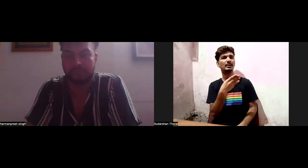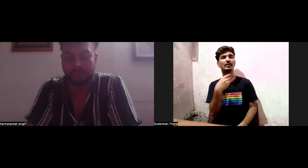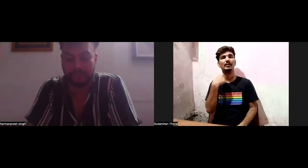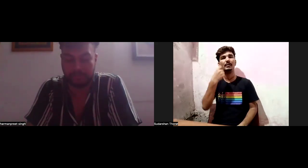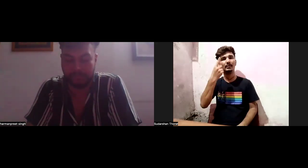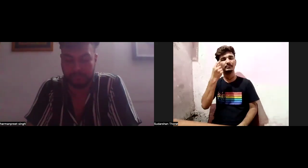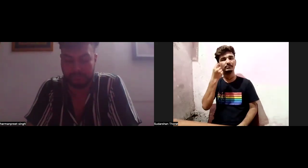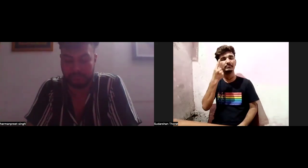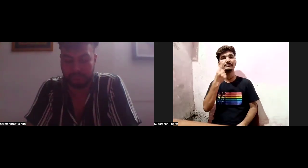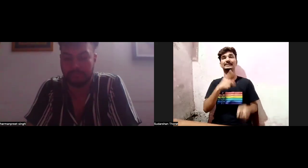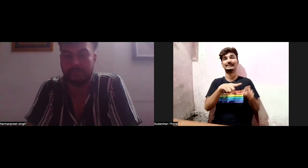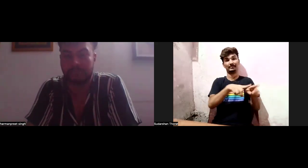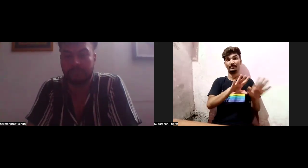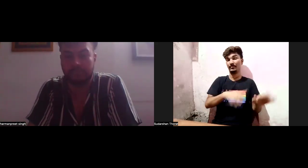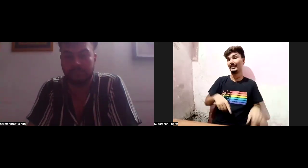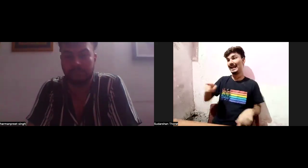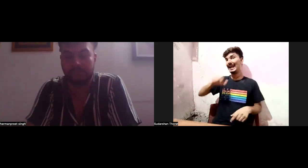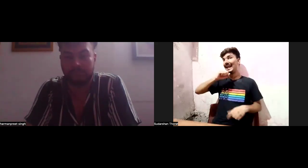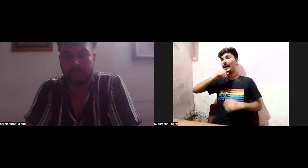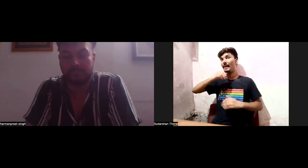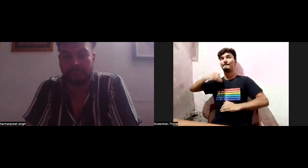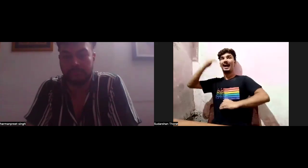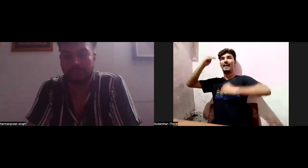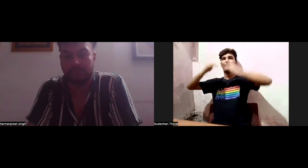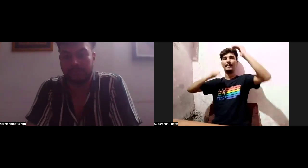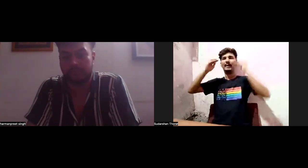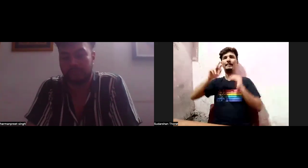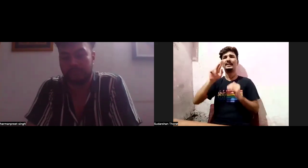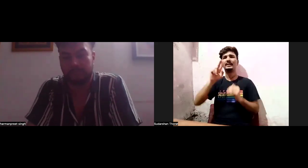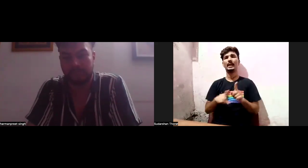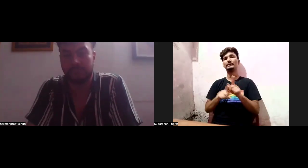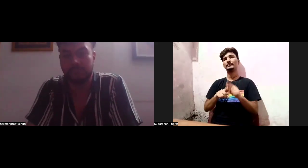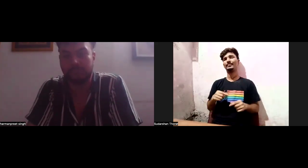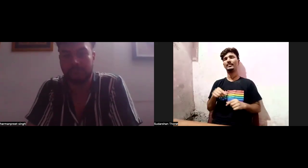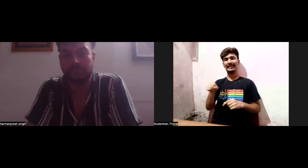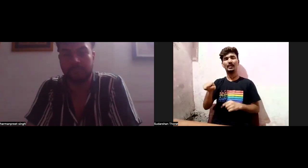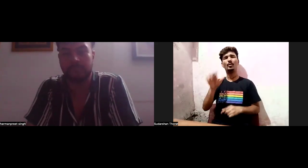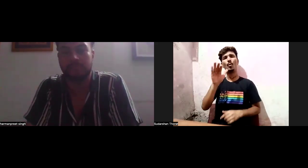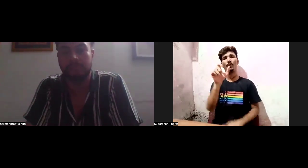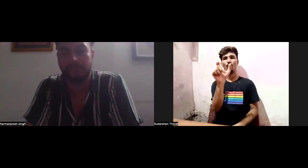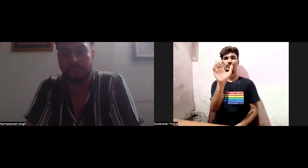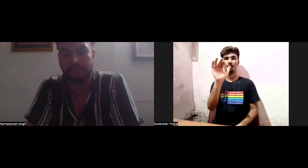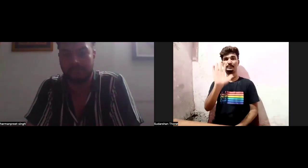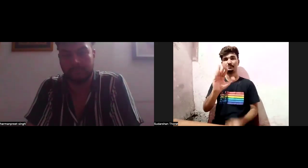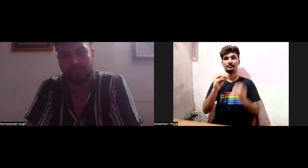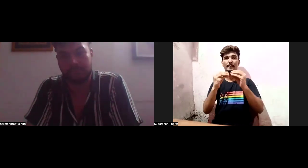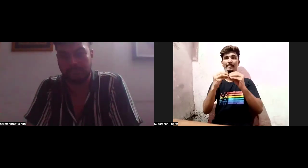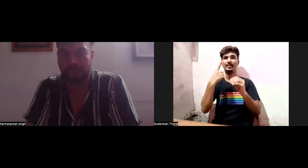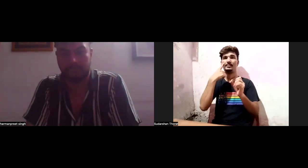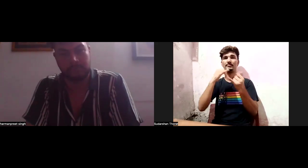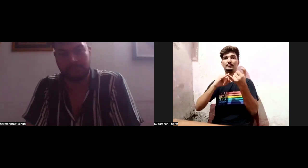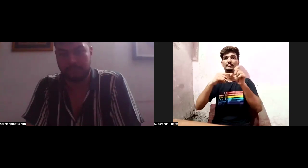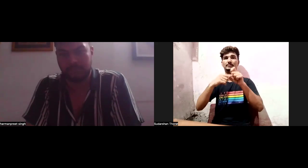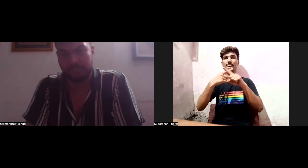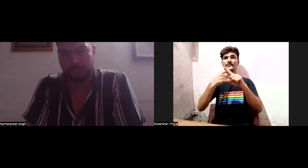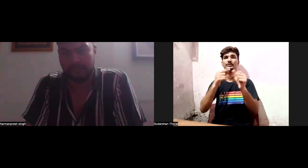lot of people who are going ahead with the divorces and all, and they are going ahead with their own identity, realizing that they